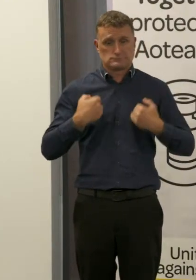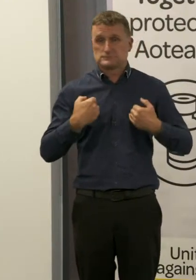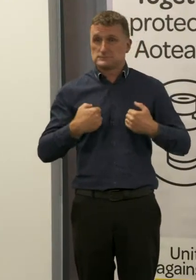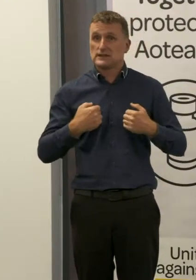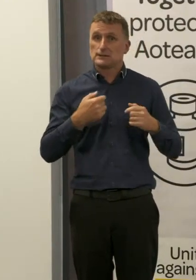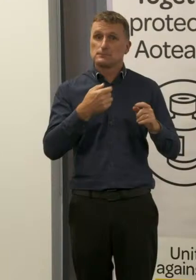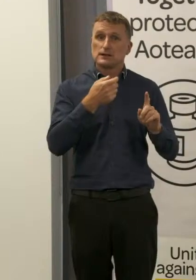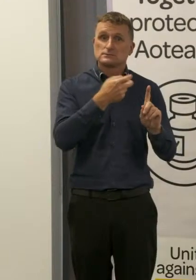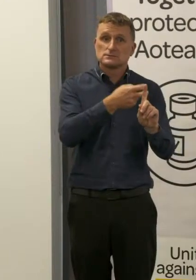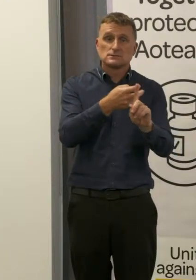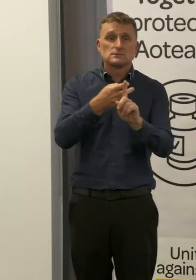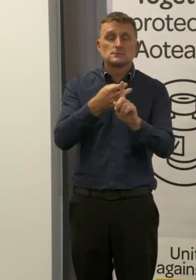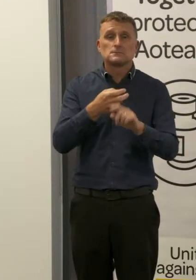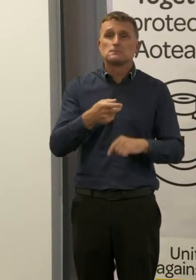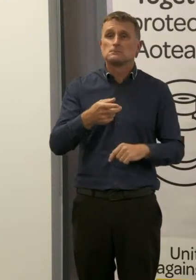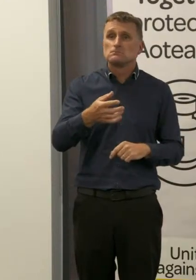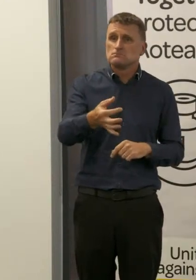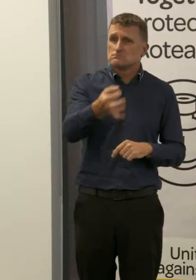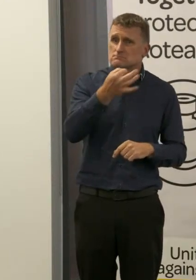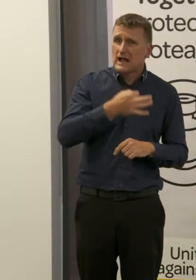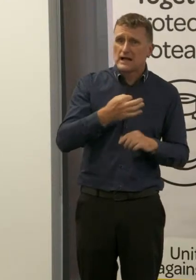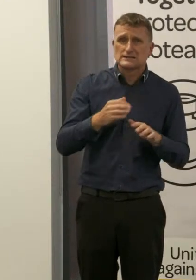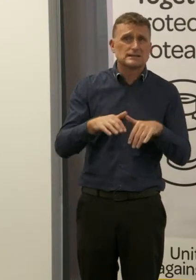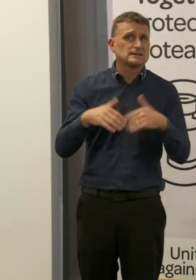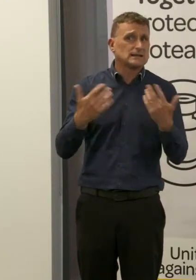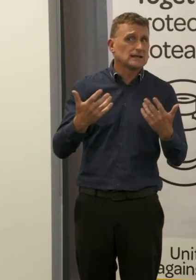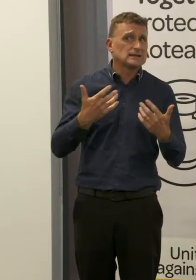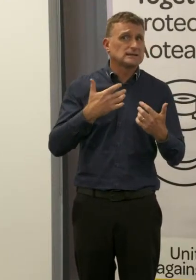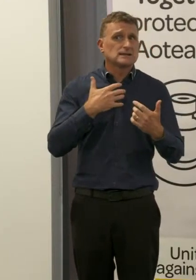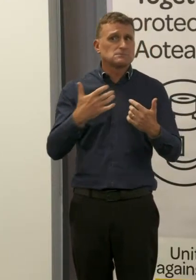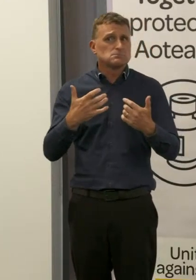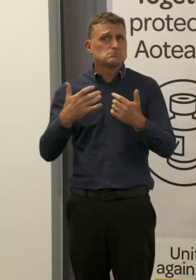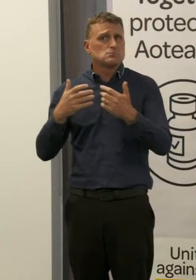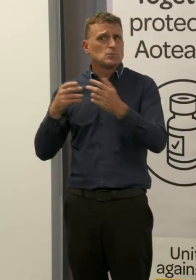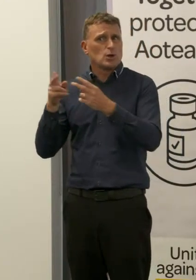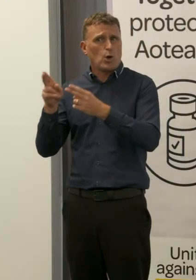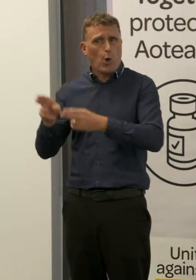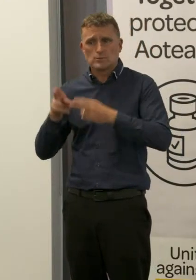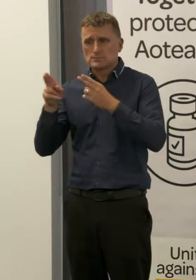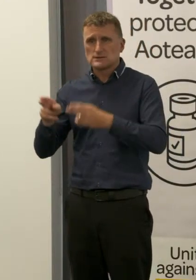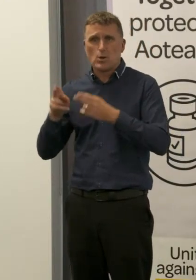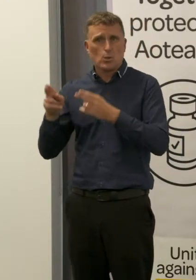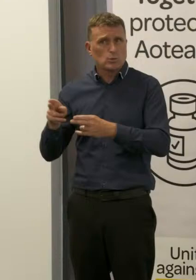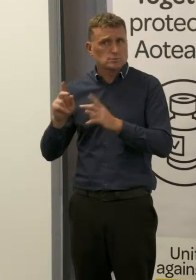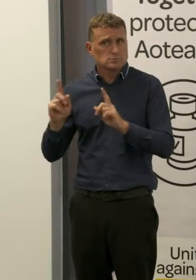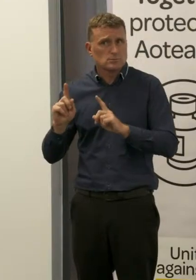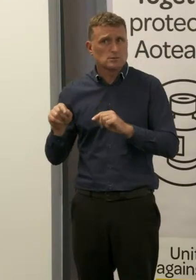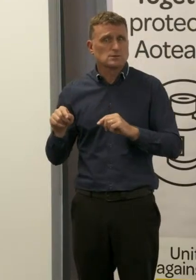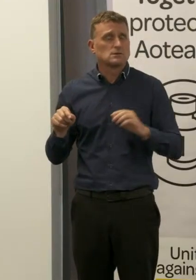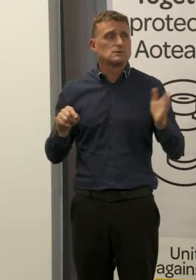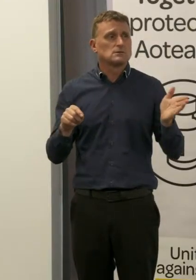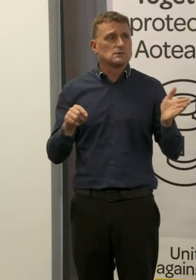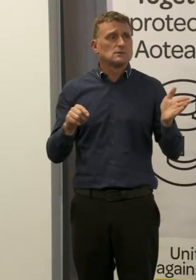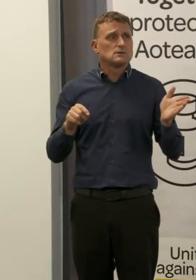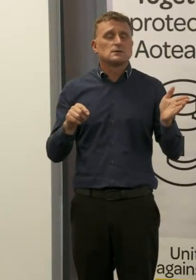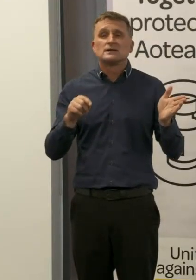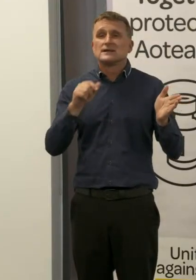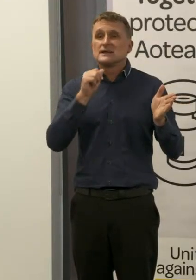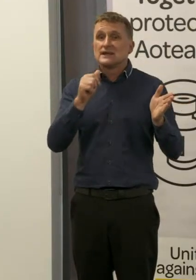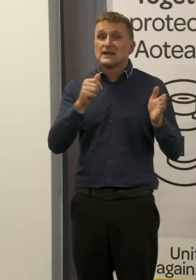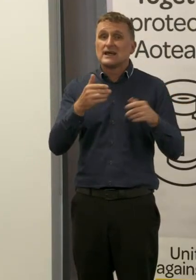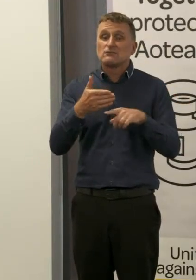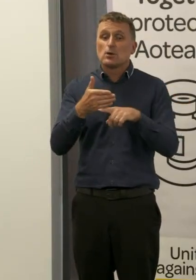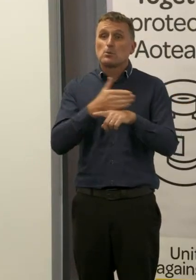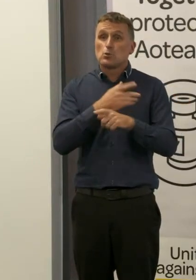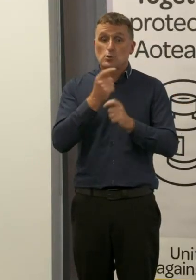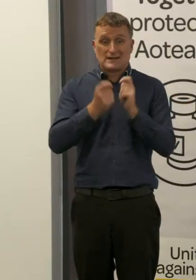that happening across all hospitals at the moment? Not at the moment, but the point here is it makes sense where you've got a a higher pretest probability that